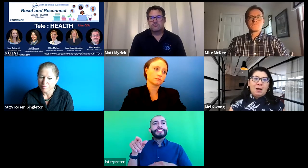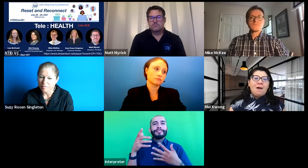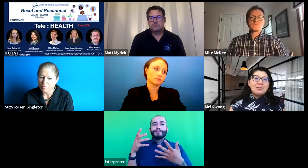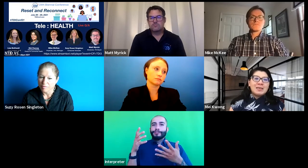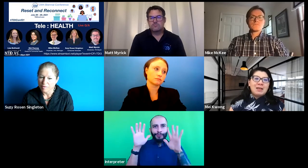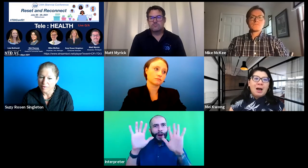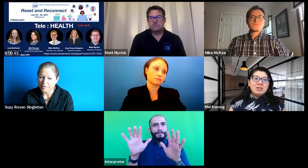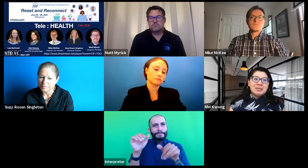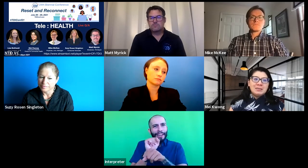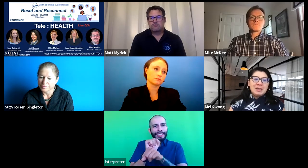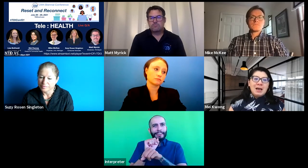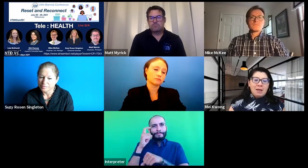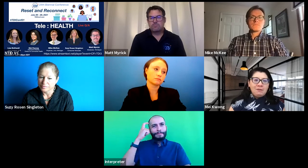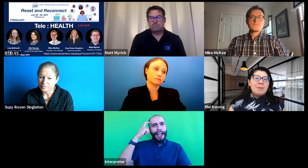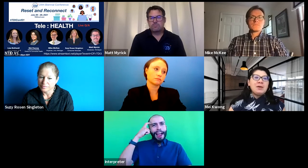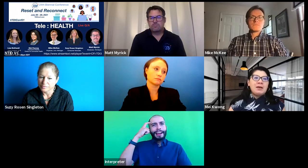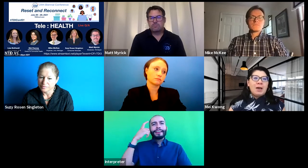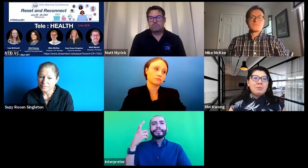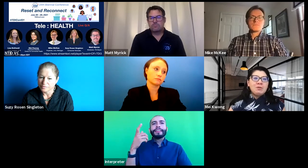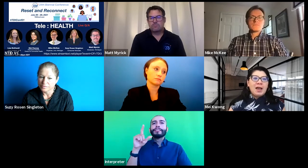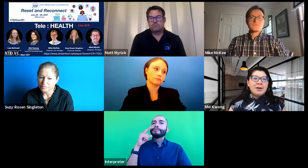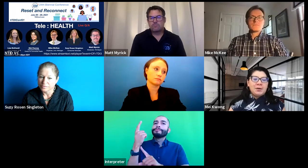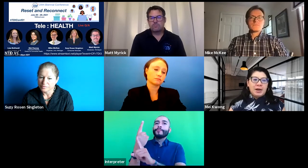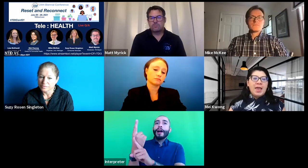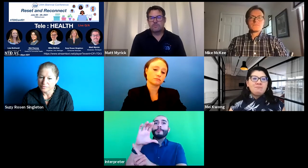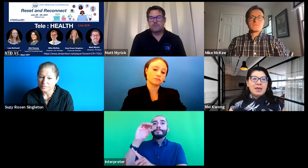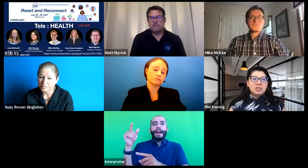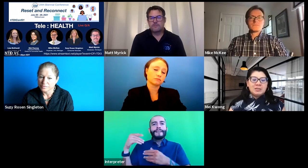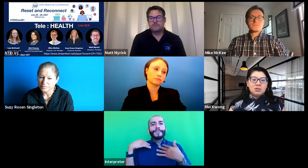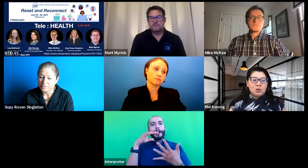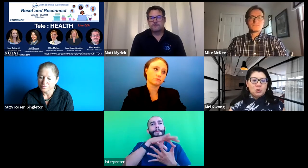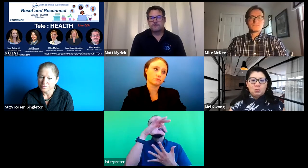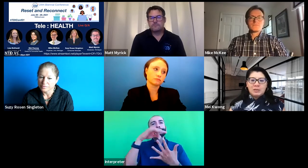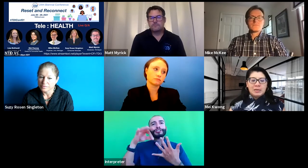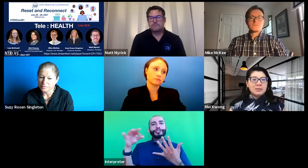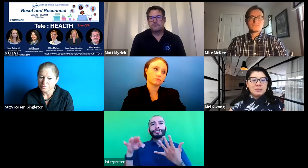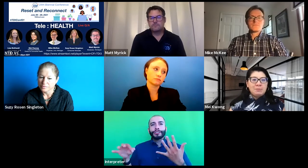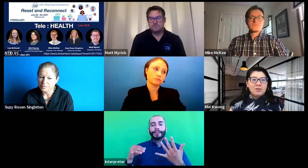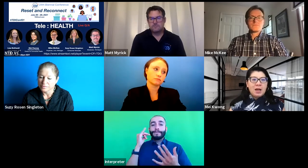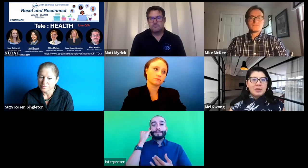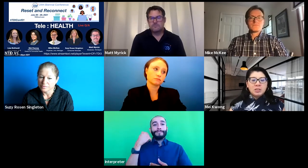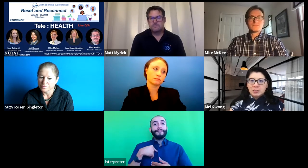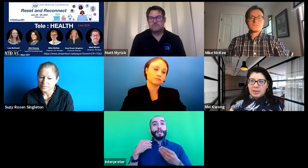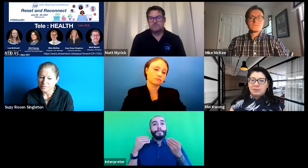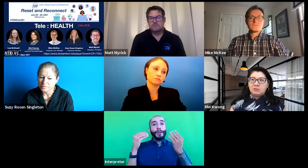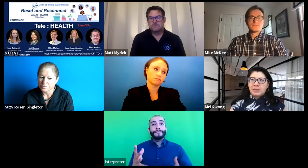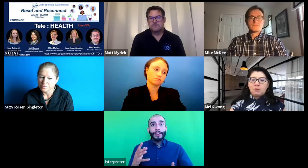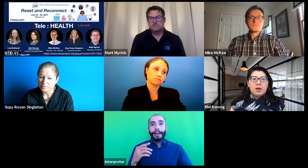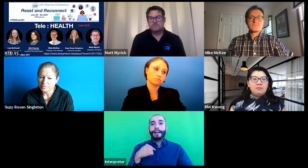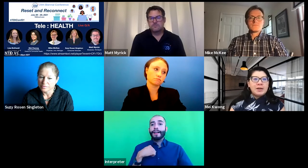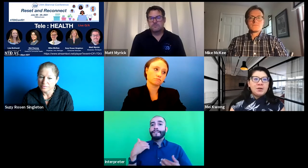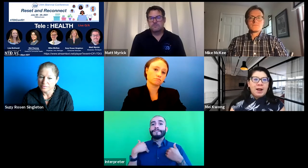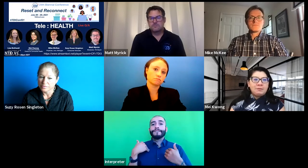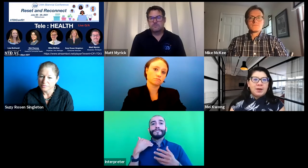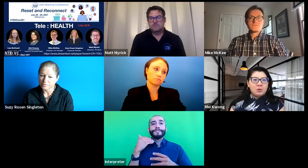like all of these options. If I'm a provider and I have patients who need some type of accommodation, and there's like